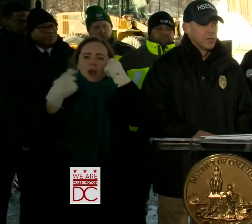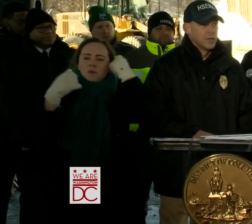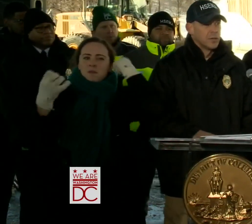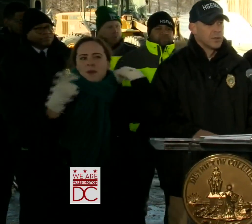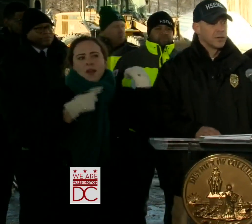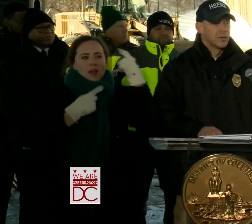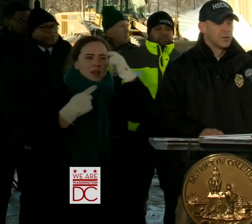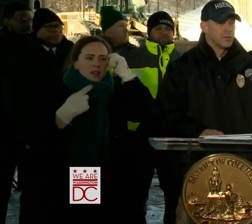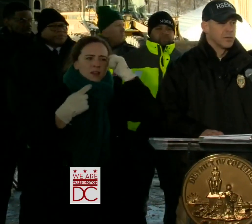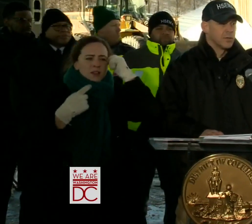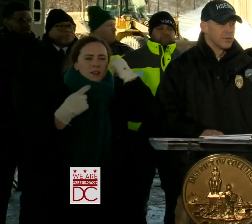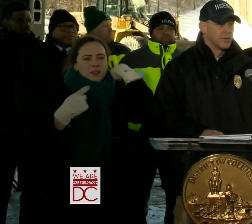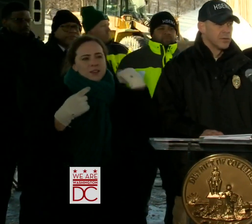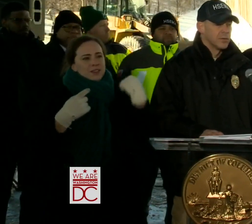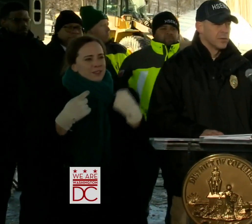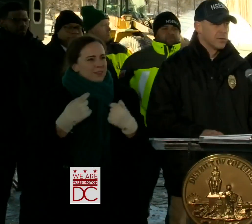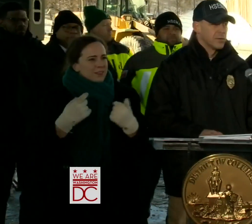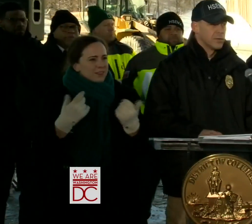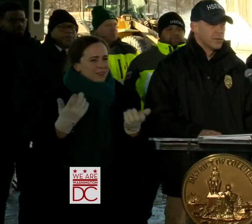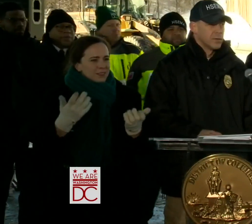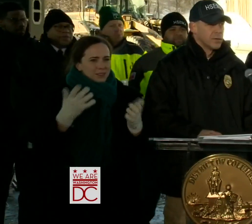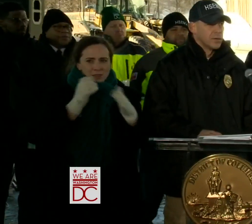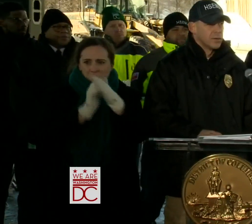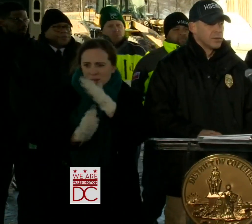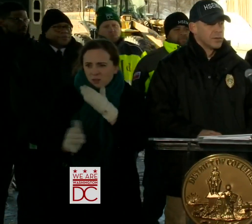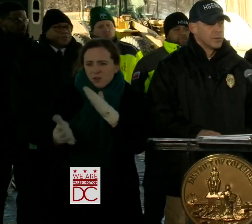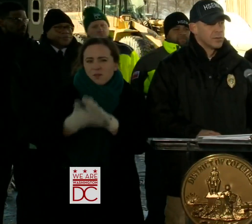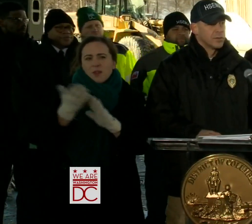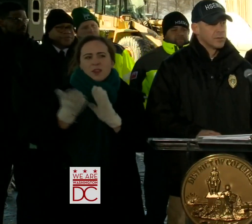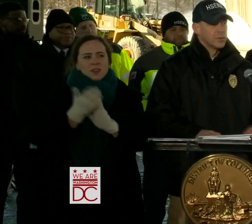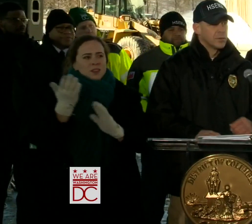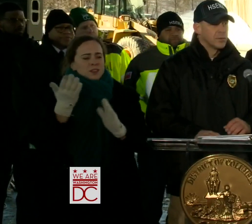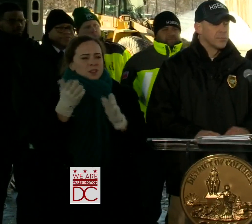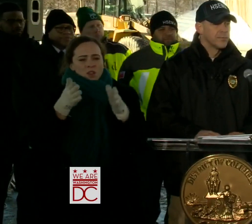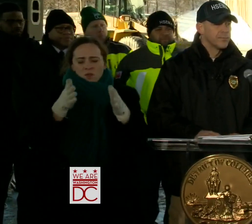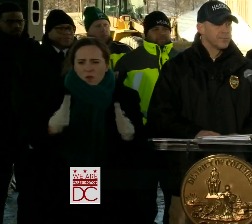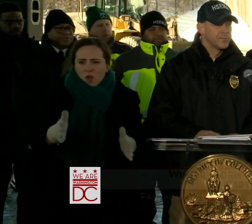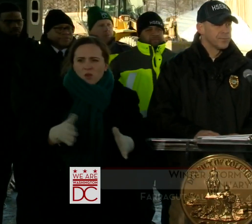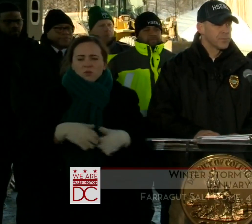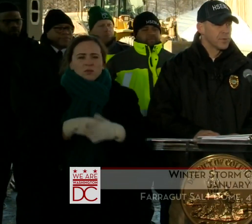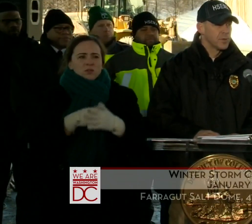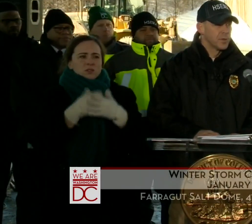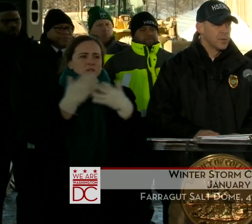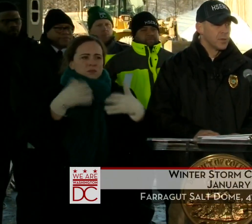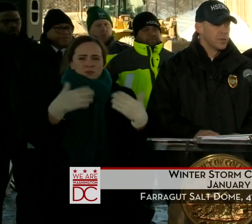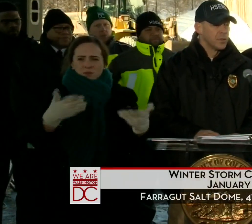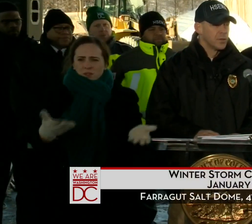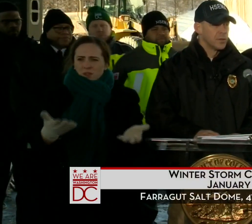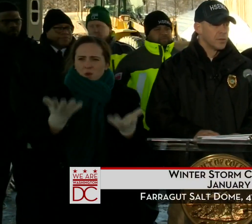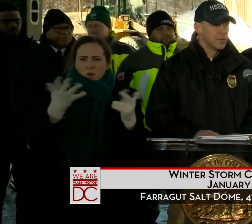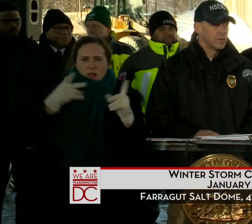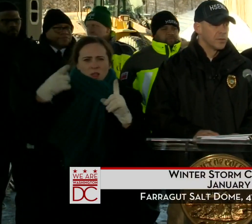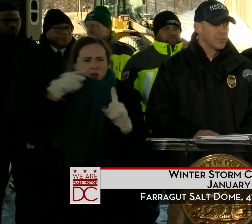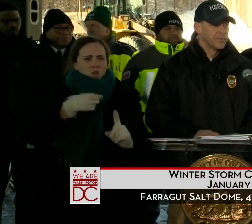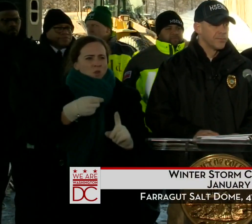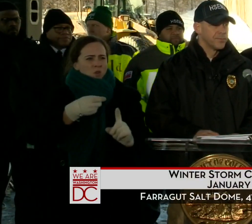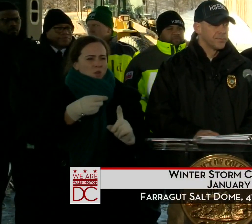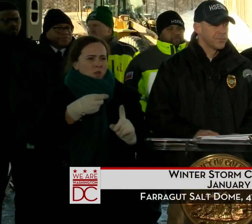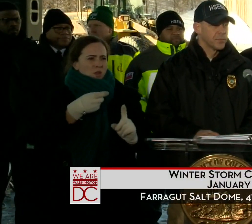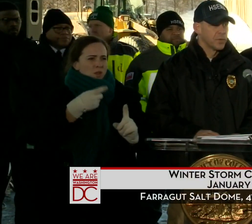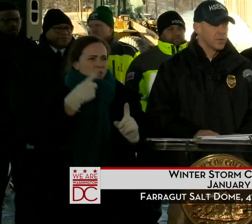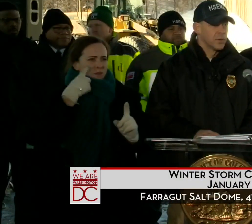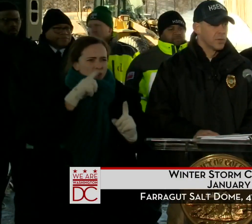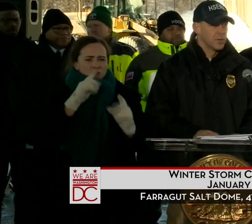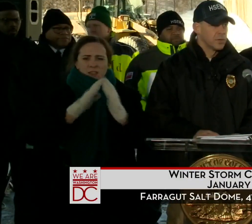with, we don't know if the extent Metro will be running, we don't know how the roads are outside of the district. What's the goal for getting